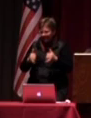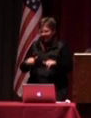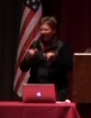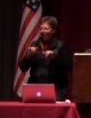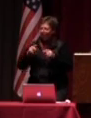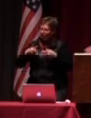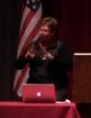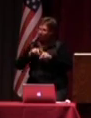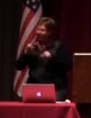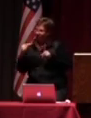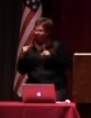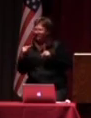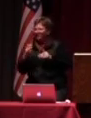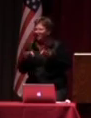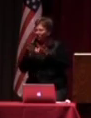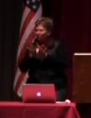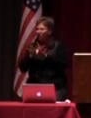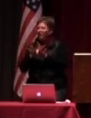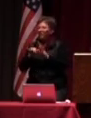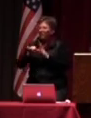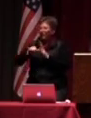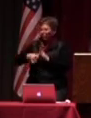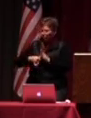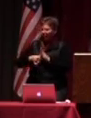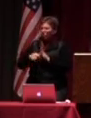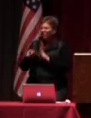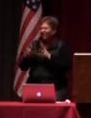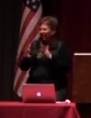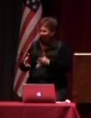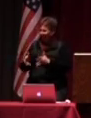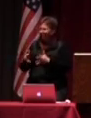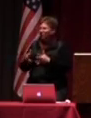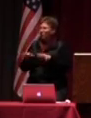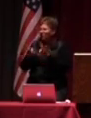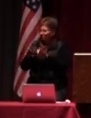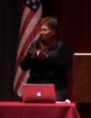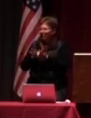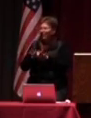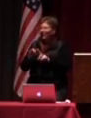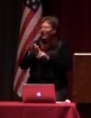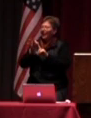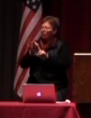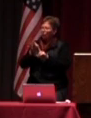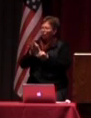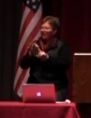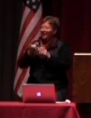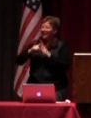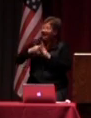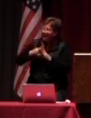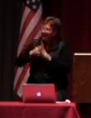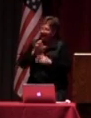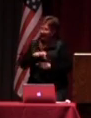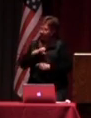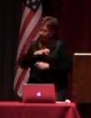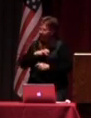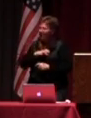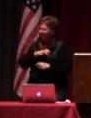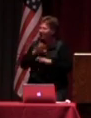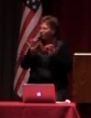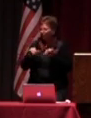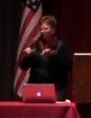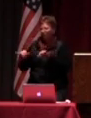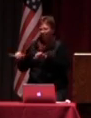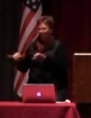seen mattered. The impression that they gave to the public mattered. And certain key characteristics remained constant. What